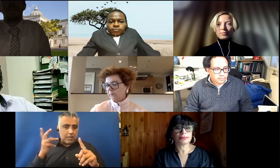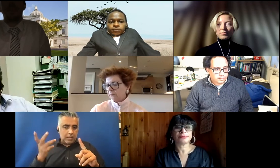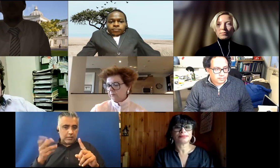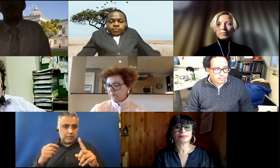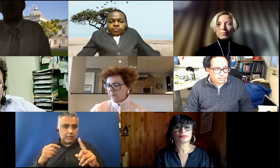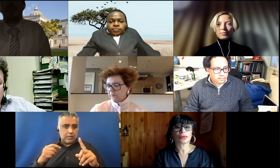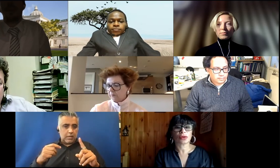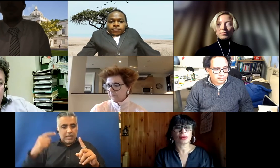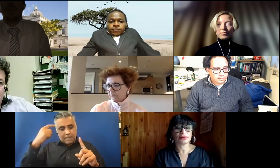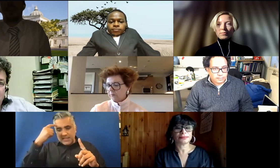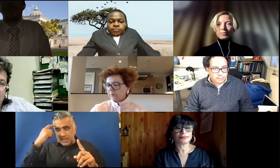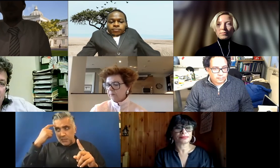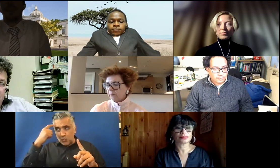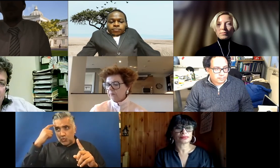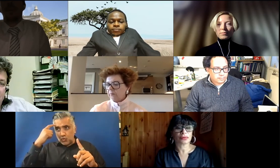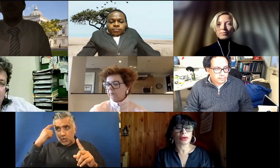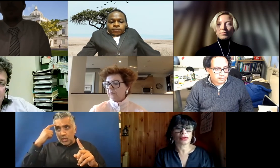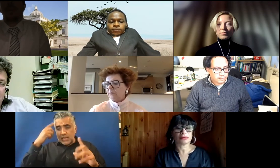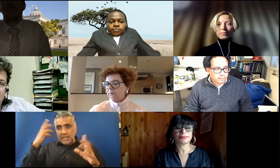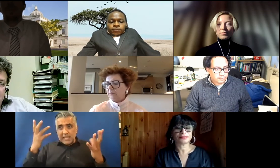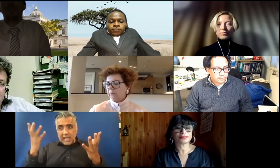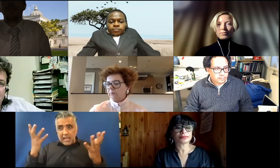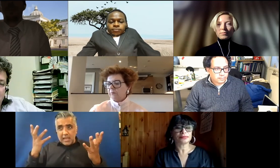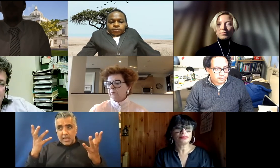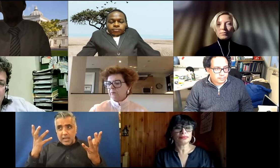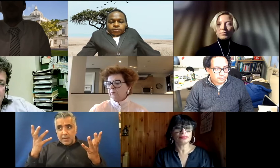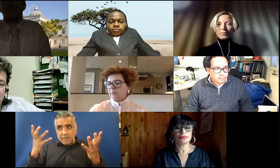to think about, you know,